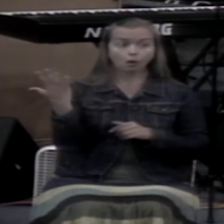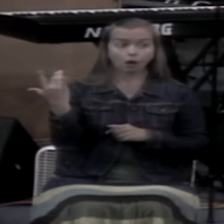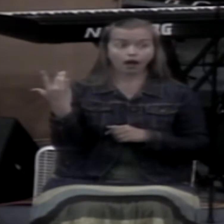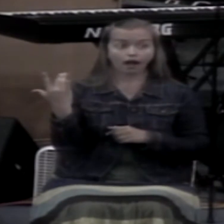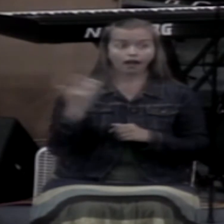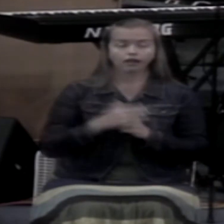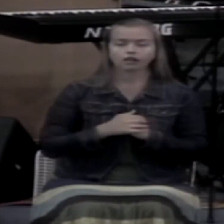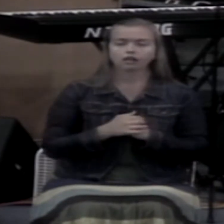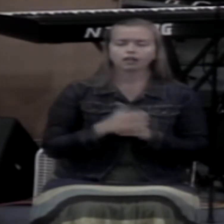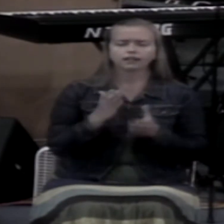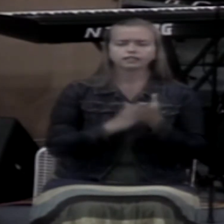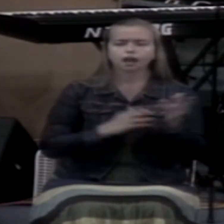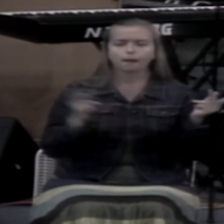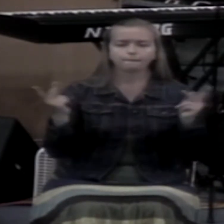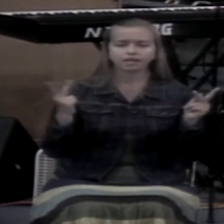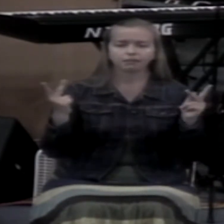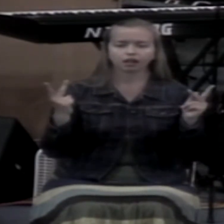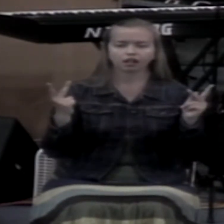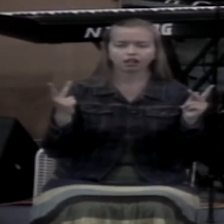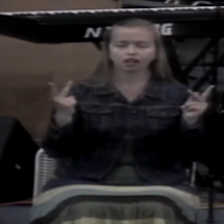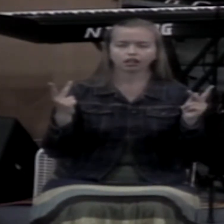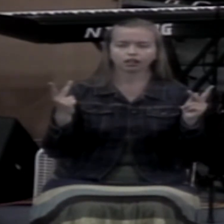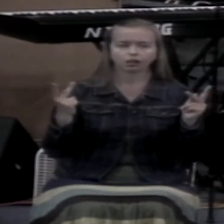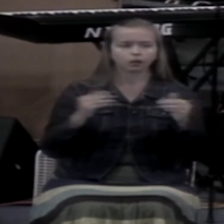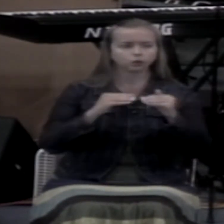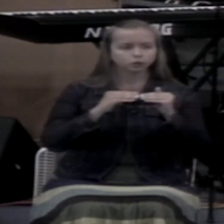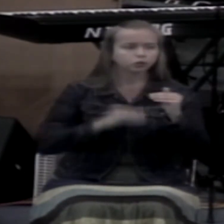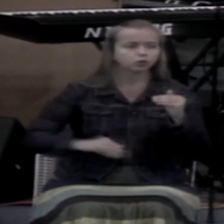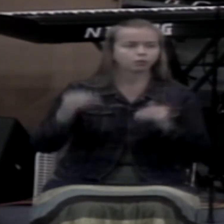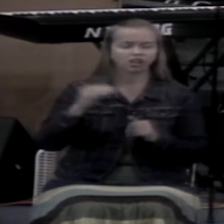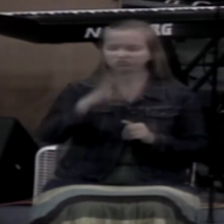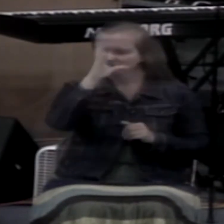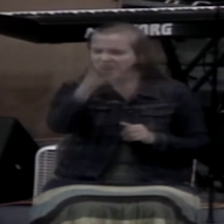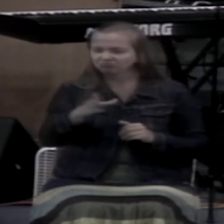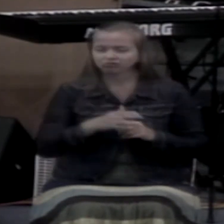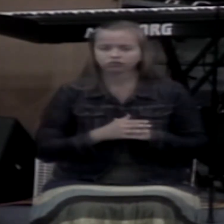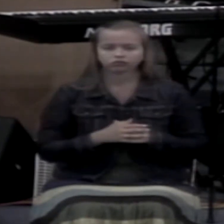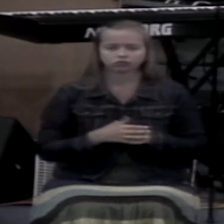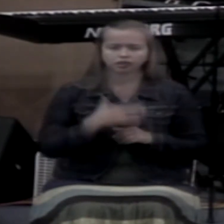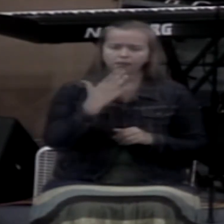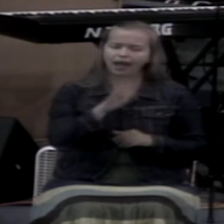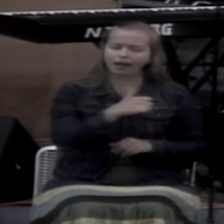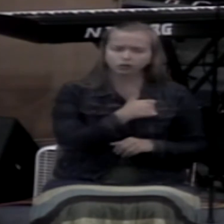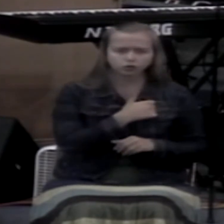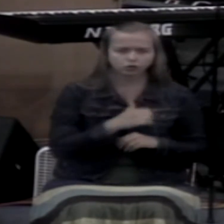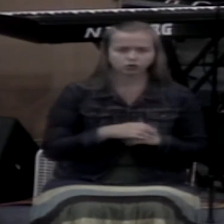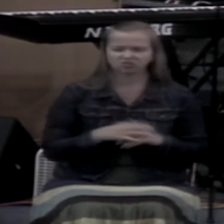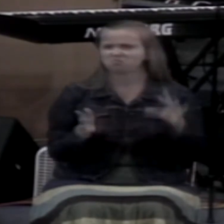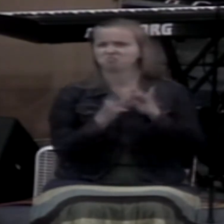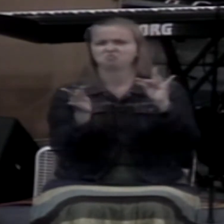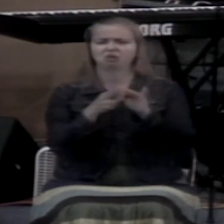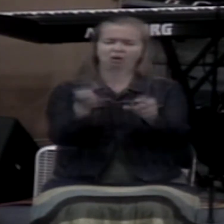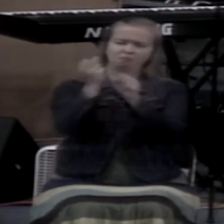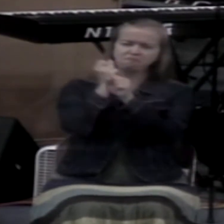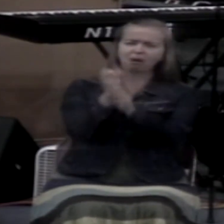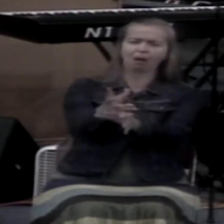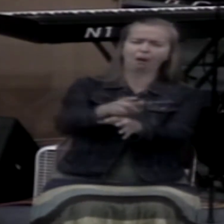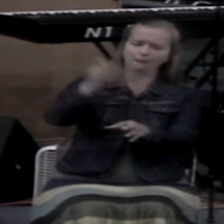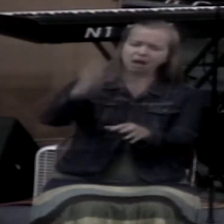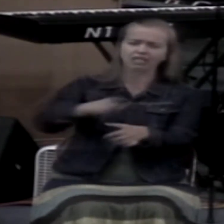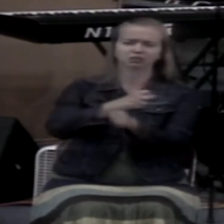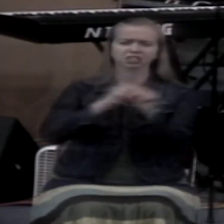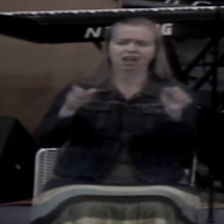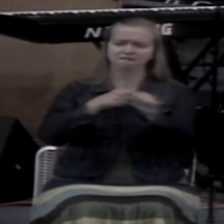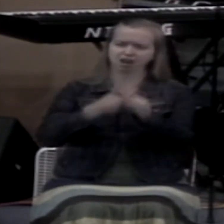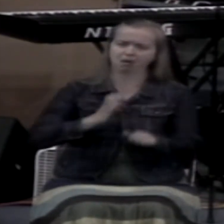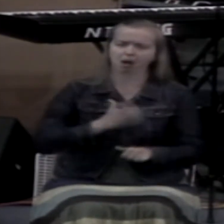having bad attitudes, just going out and blasting people. If you're going to win someone to the Lord, you've got to win them to yourself